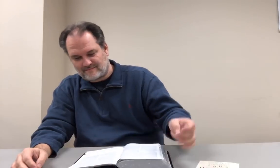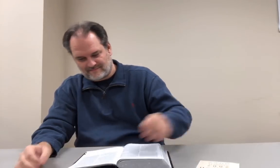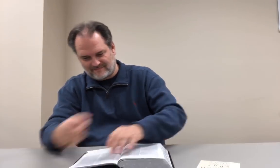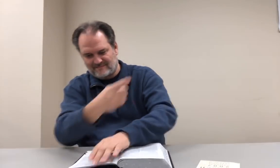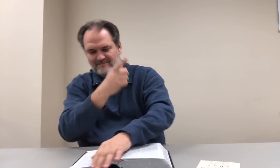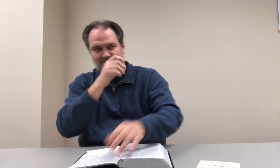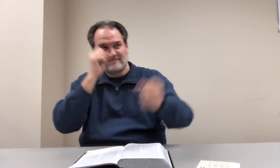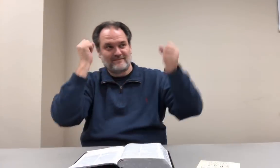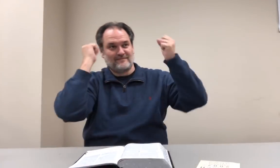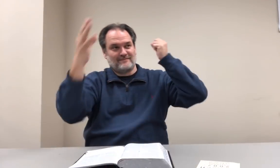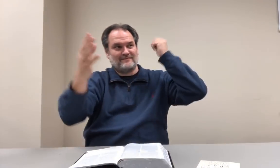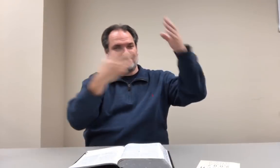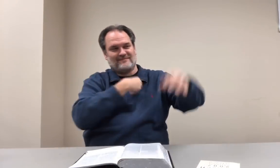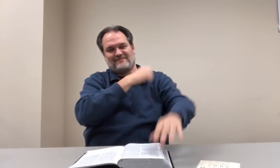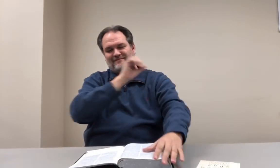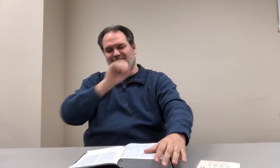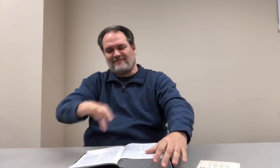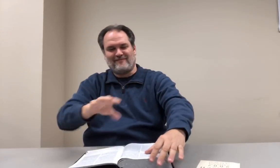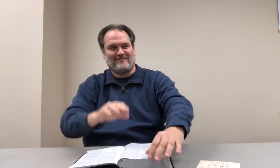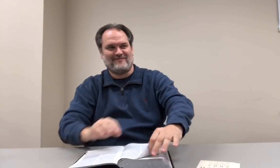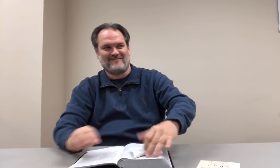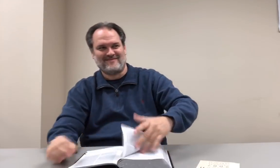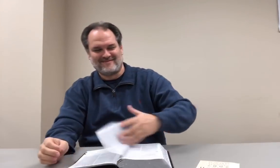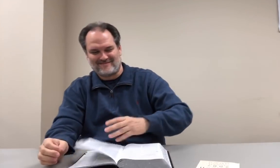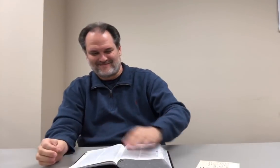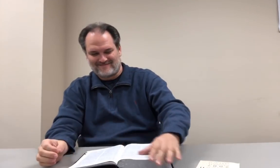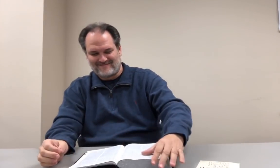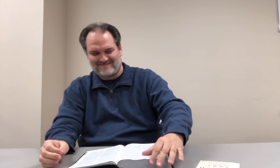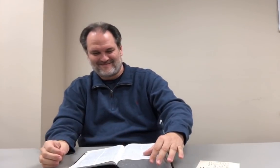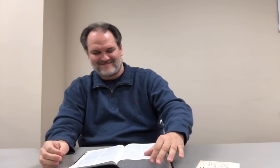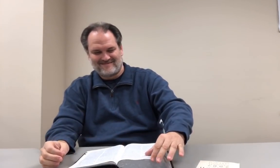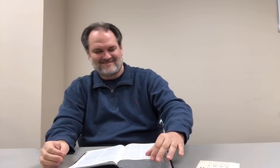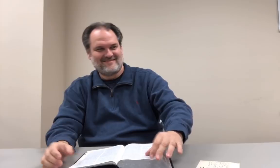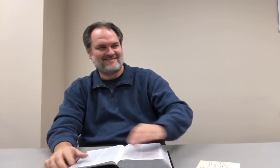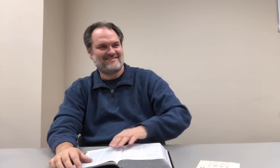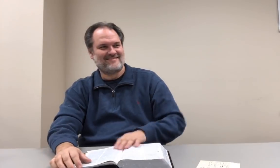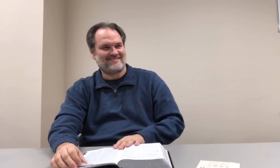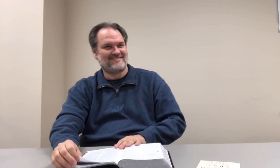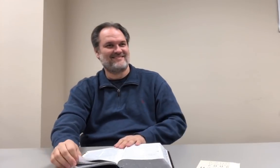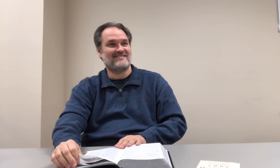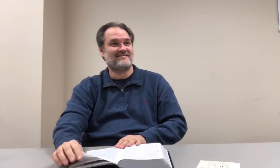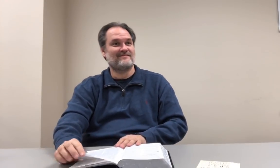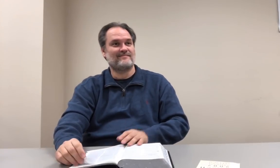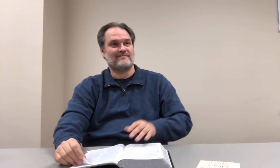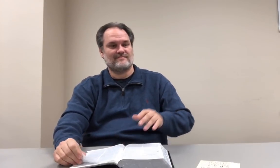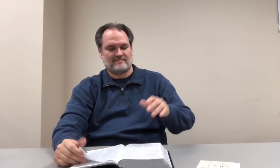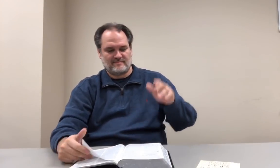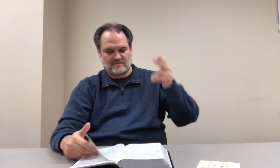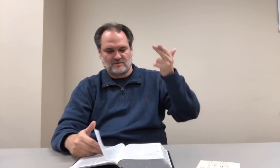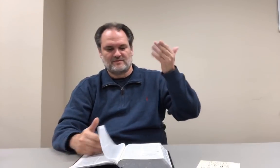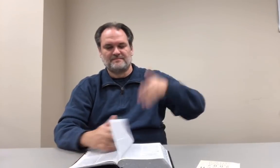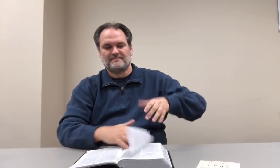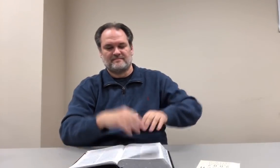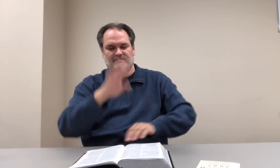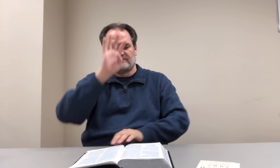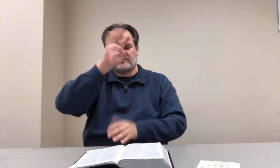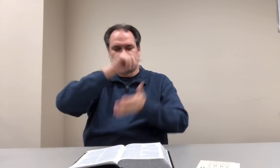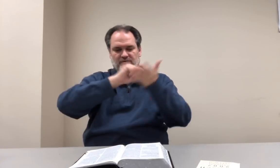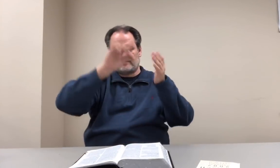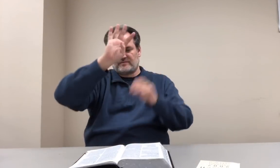He never changes. So you see, the song of praises God for his eternity. They will perish, but you will remain. Then he praises